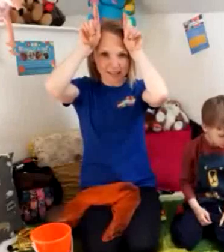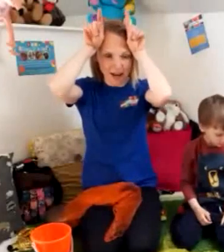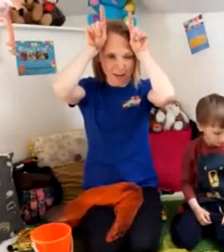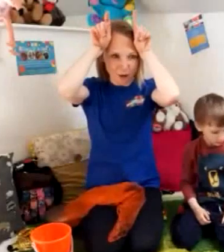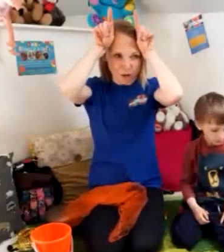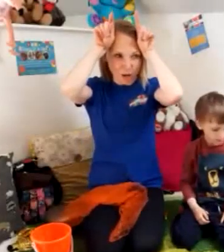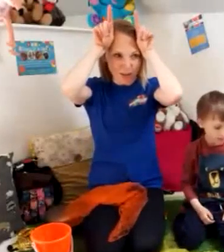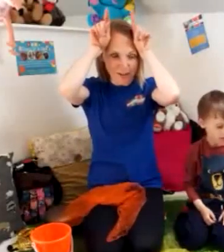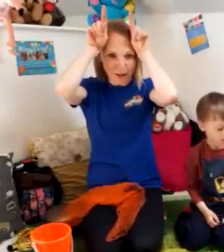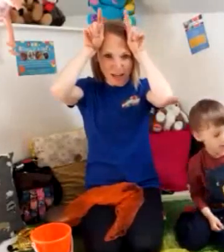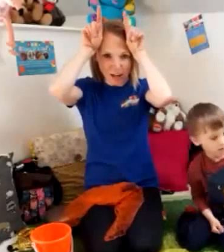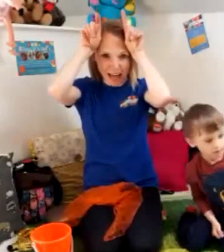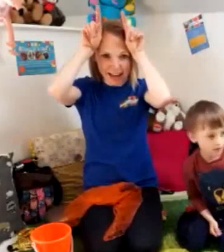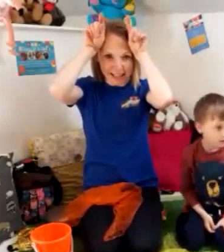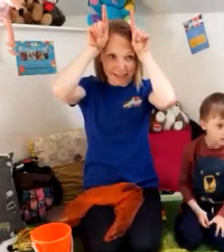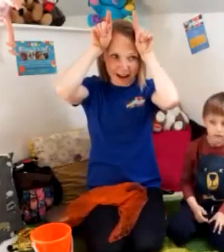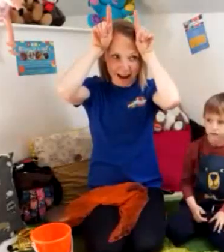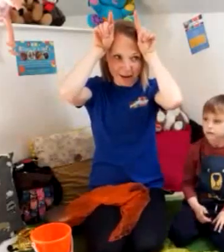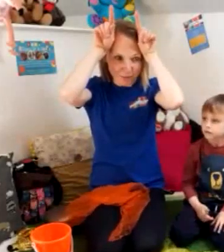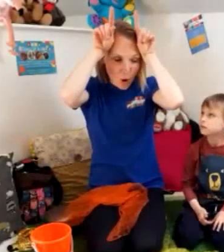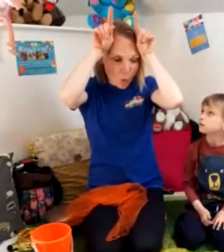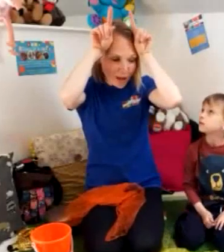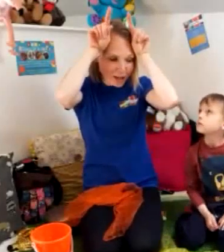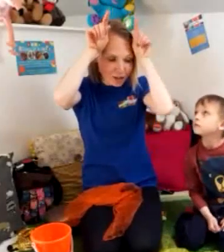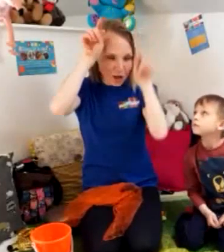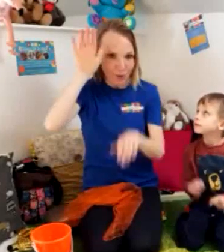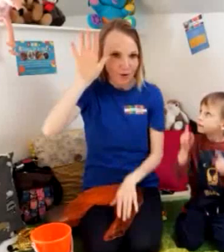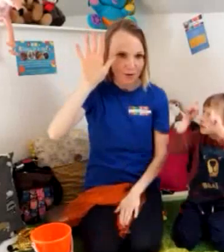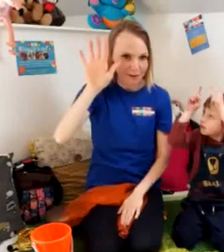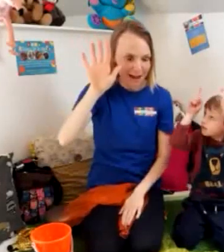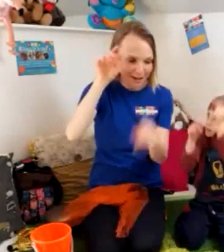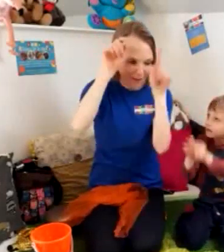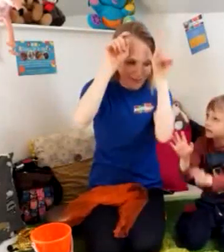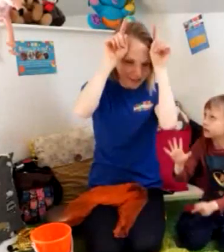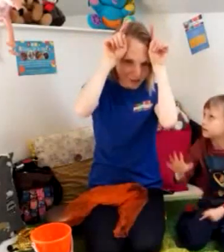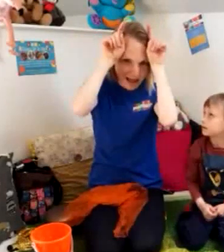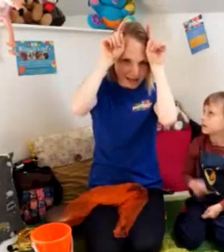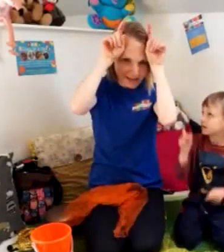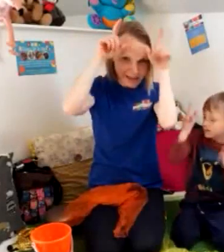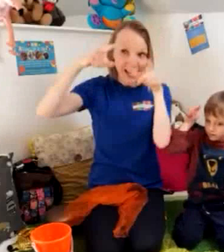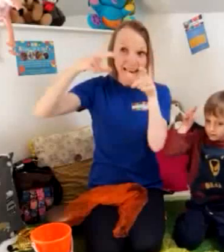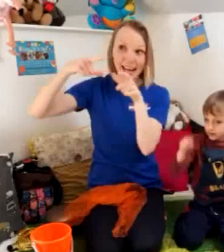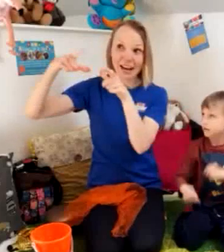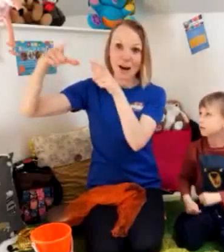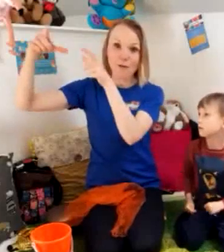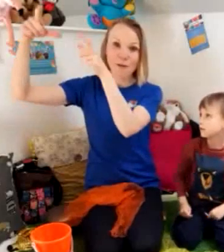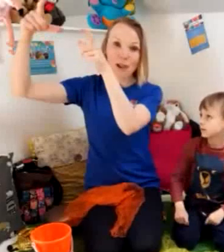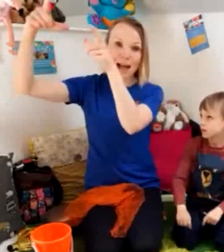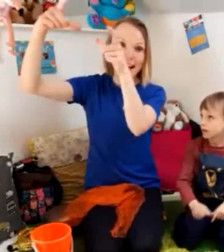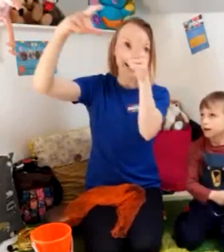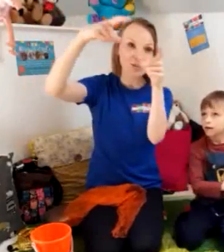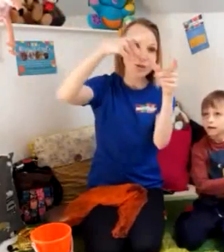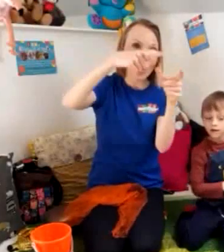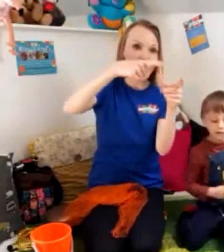time. So this is our little alien sign. We're going to do five little men in a flying